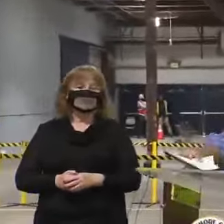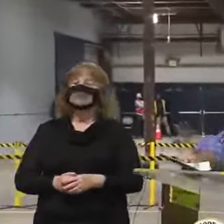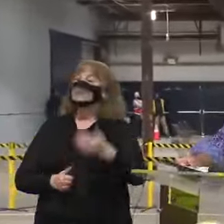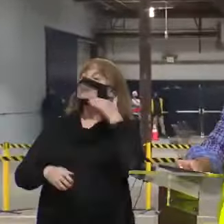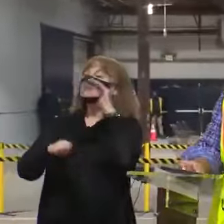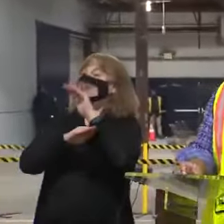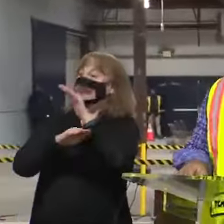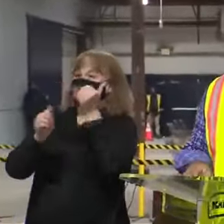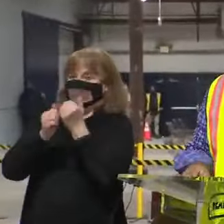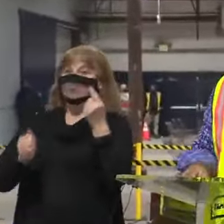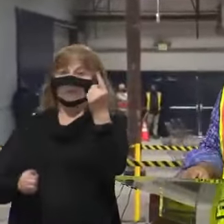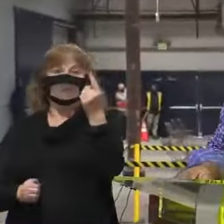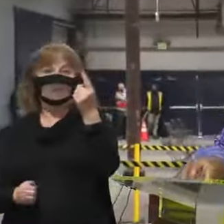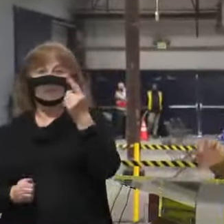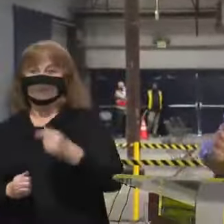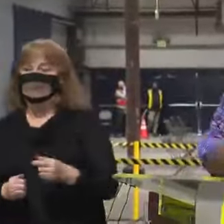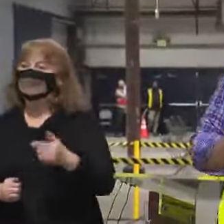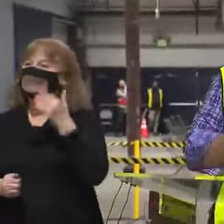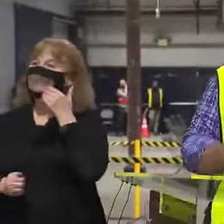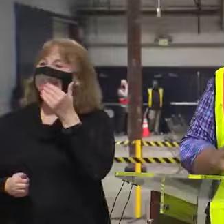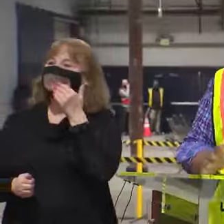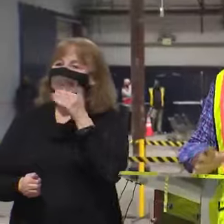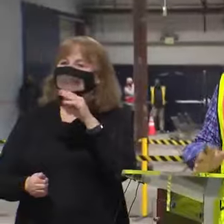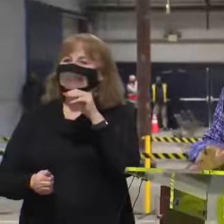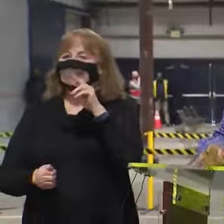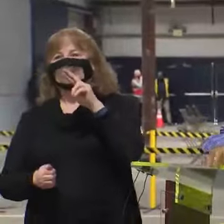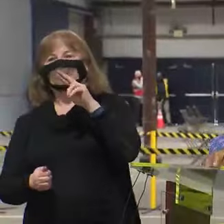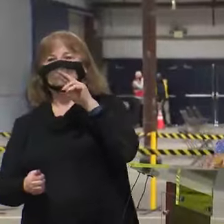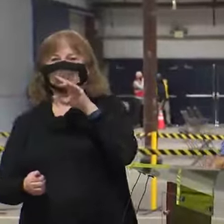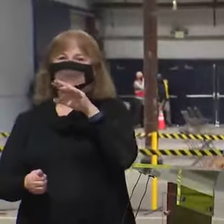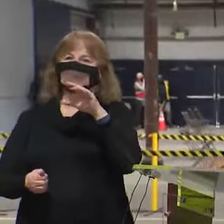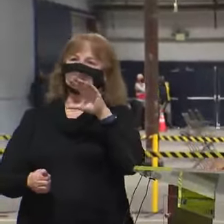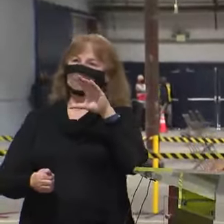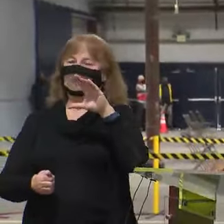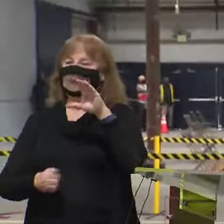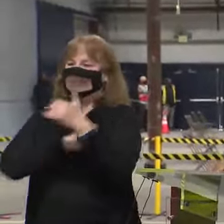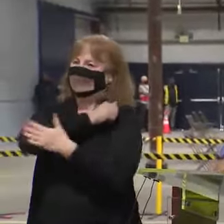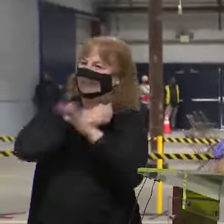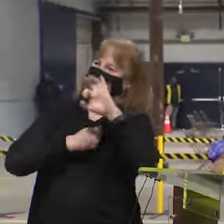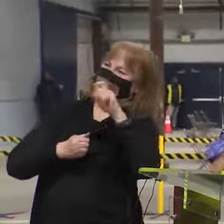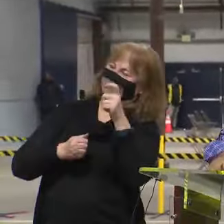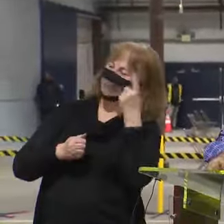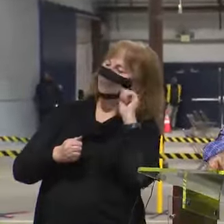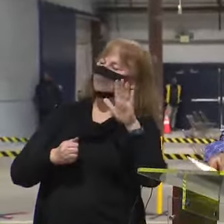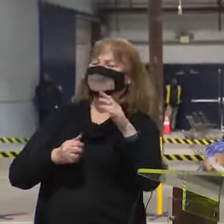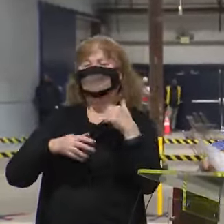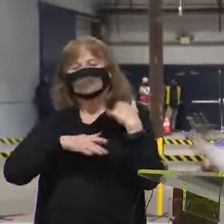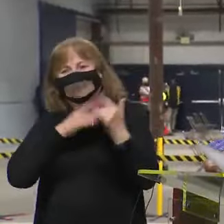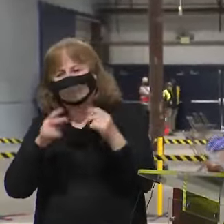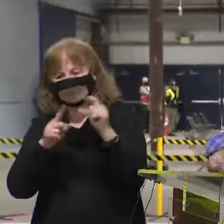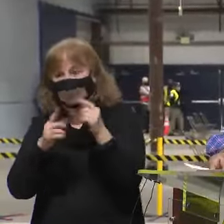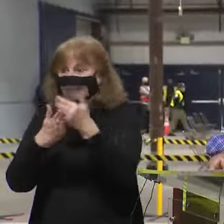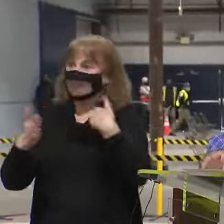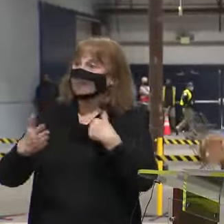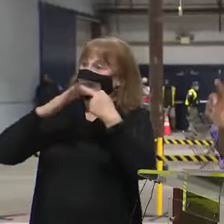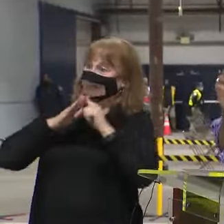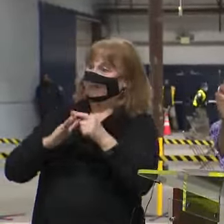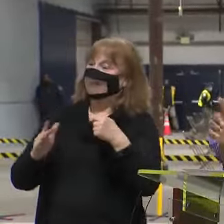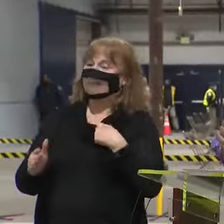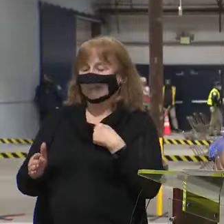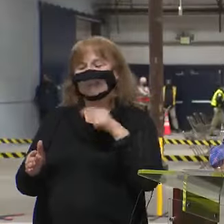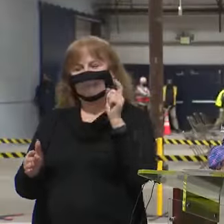Good afternoon, everybody, and thank you, Mr. CE, for your kind words. Before I start, I would